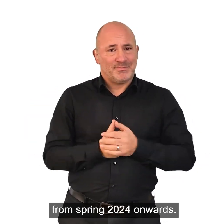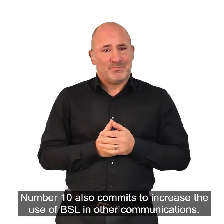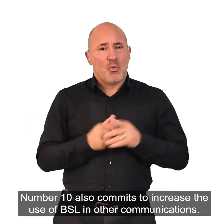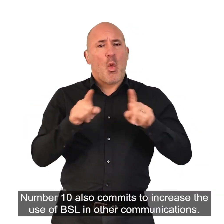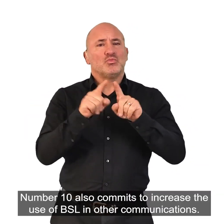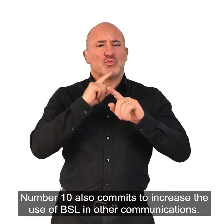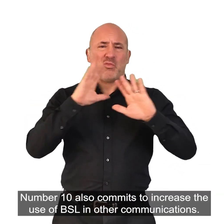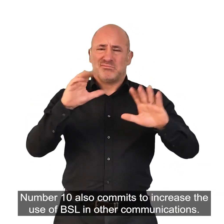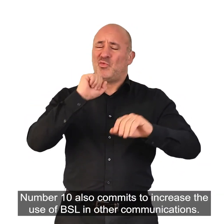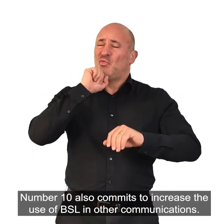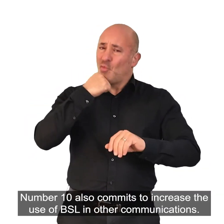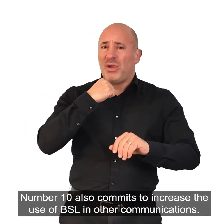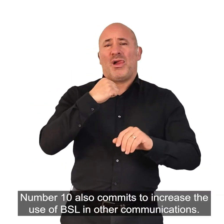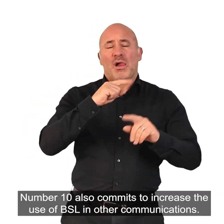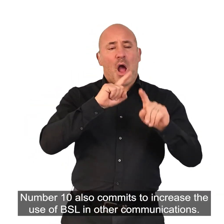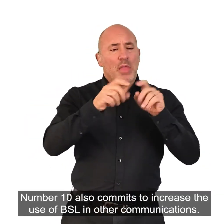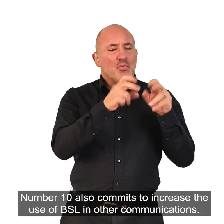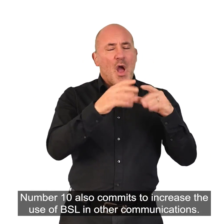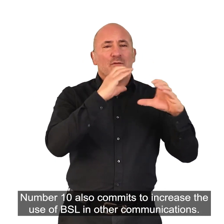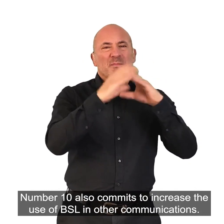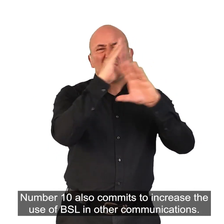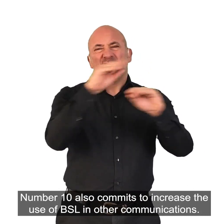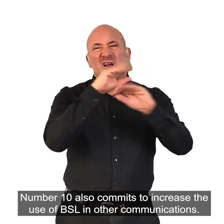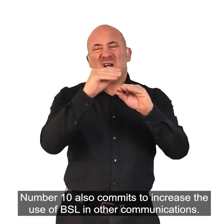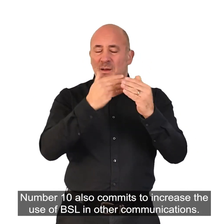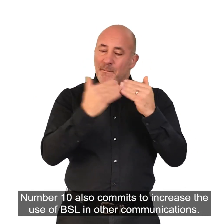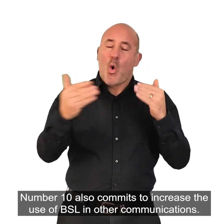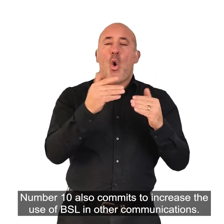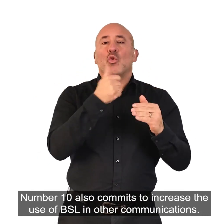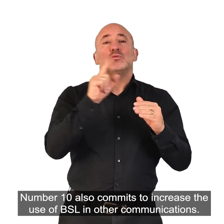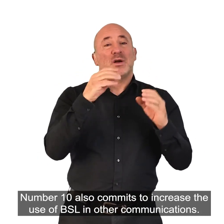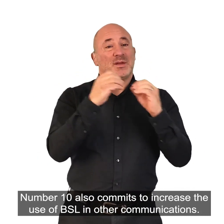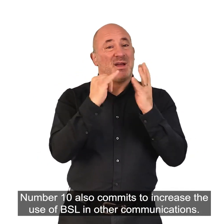Number 10 also commits to increase the use of BSL in other communications.